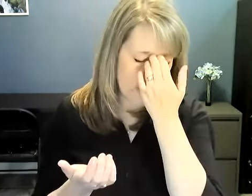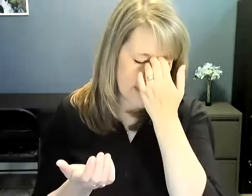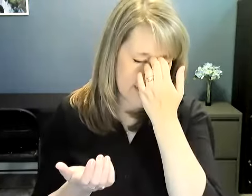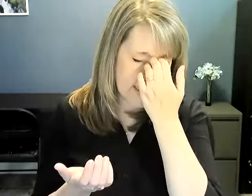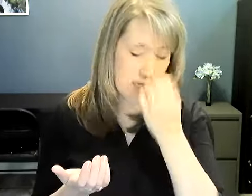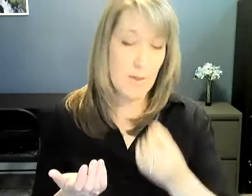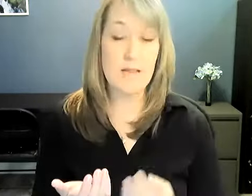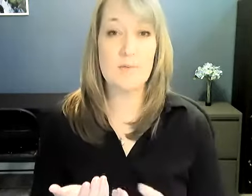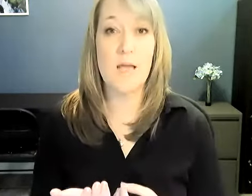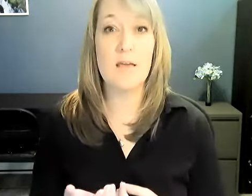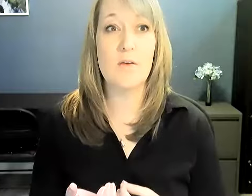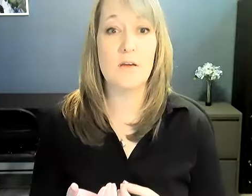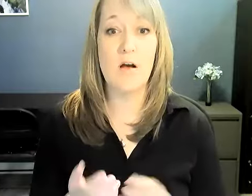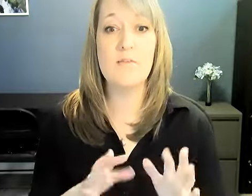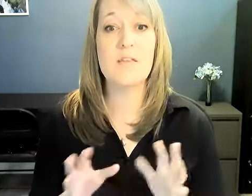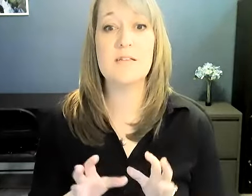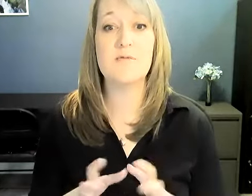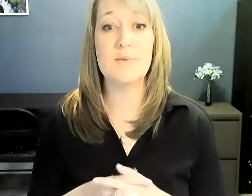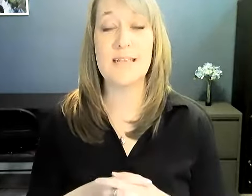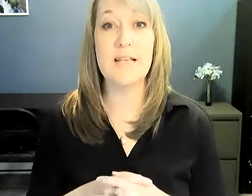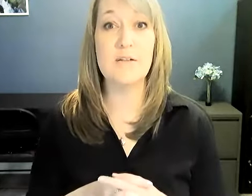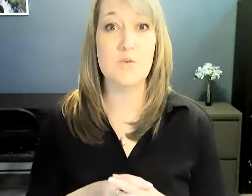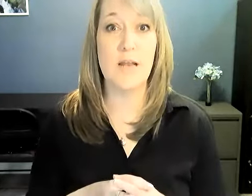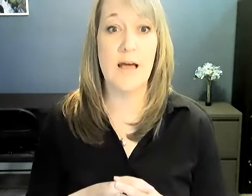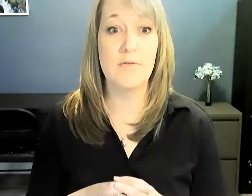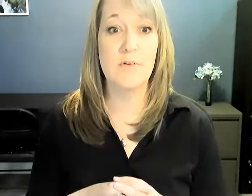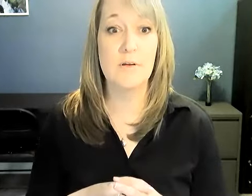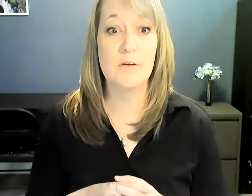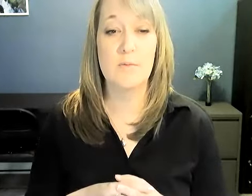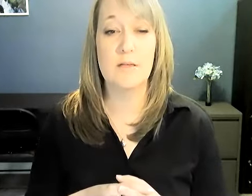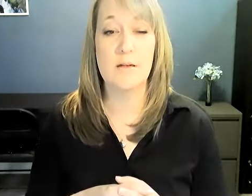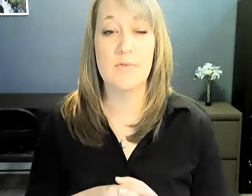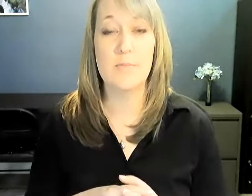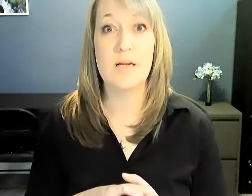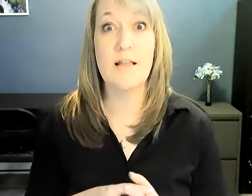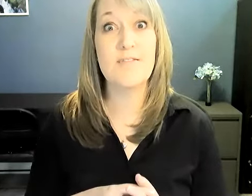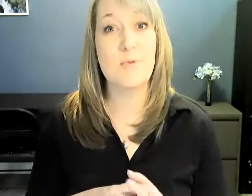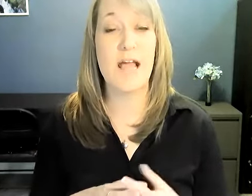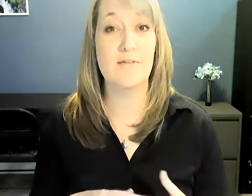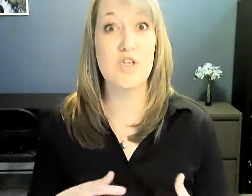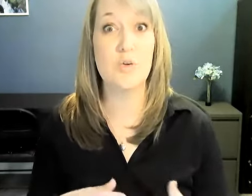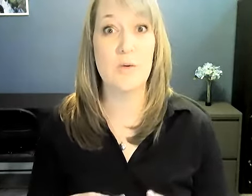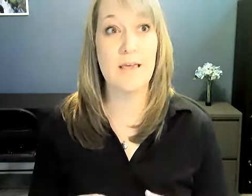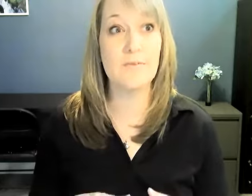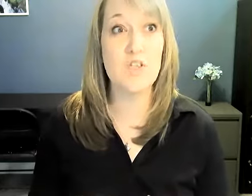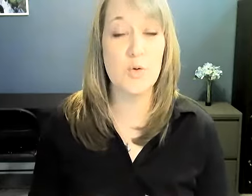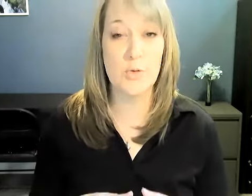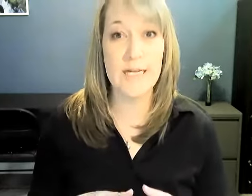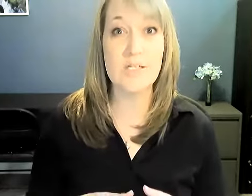like to think about it this way, you can, all of these verbs in English would have, well, not all of them, but a lot of them would have to, give to, bring